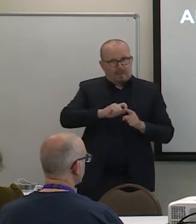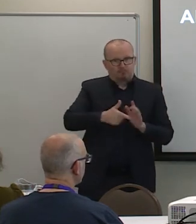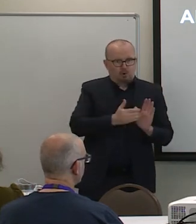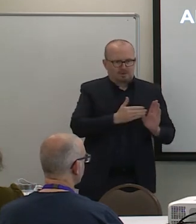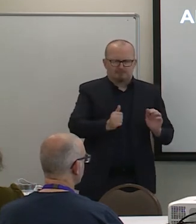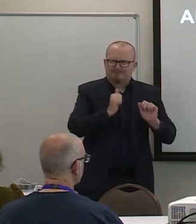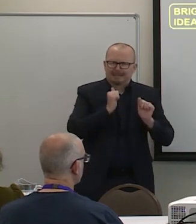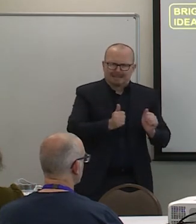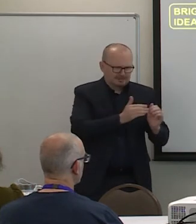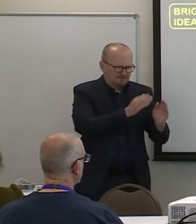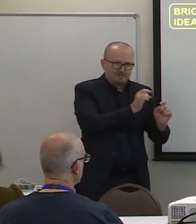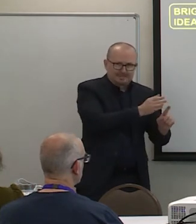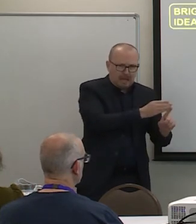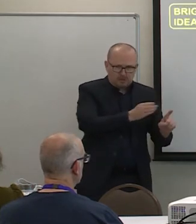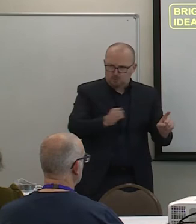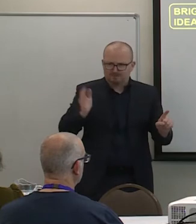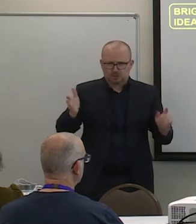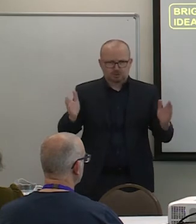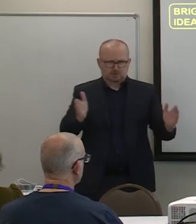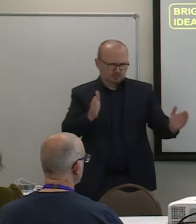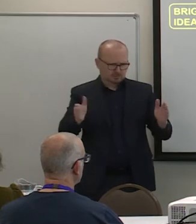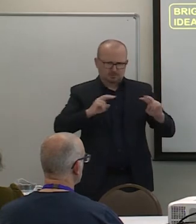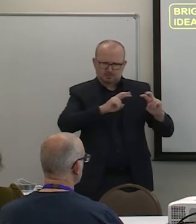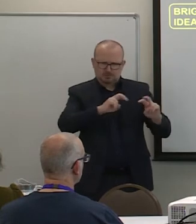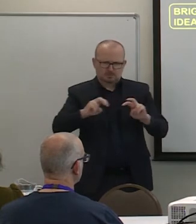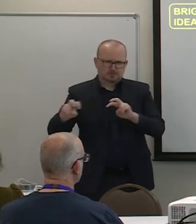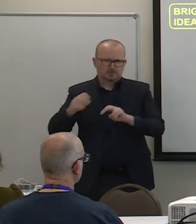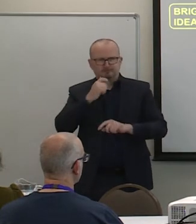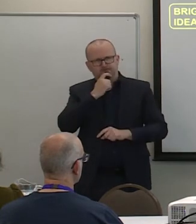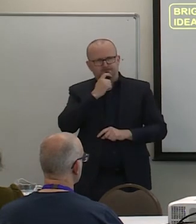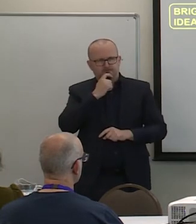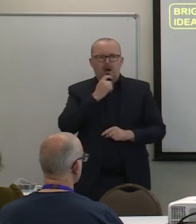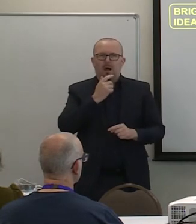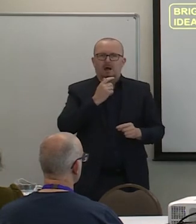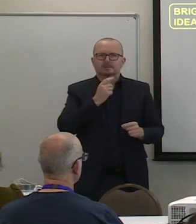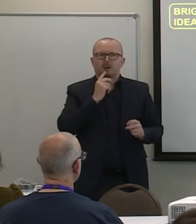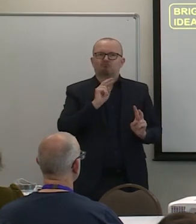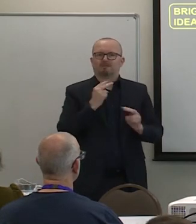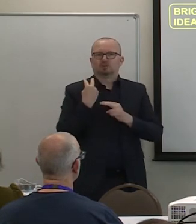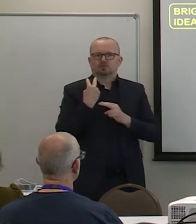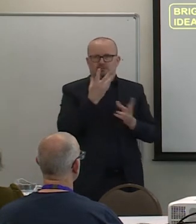similarities, I've come up with a few ideas. And that's really what I want to try and share with you today.